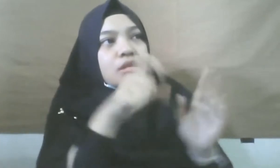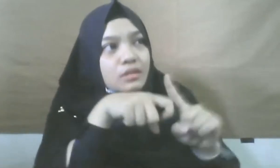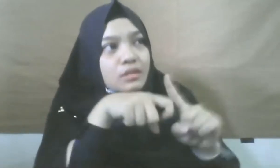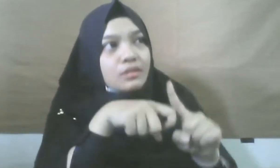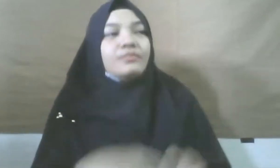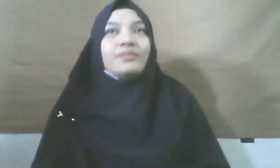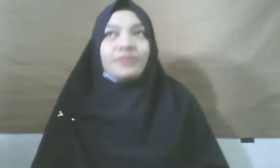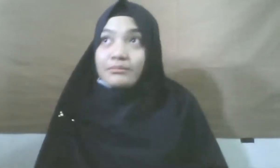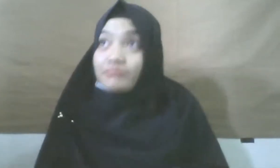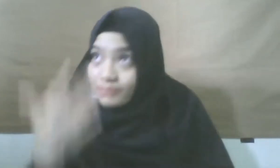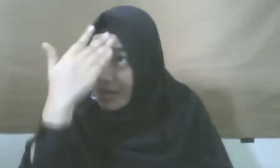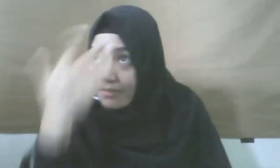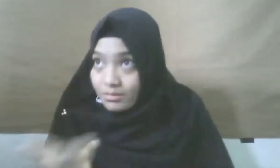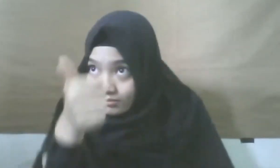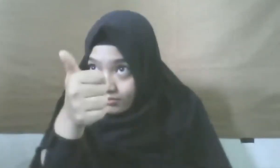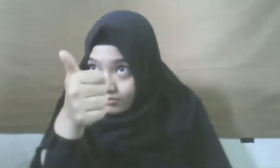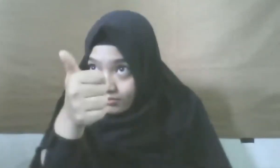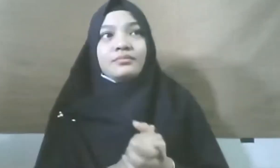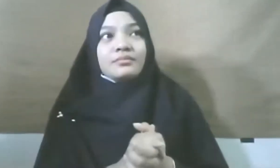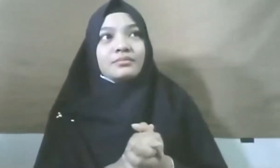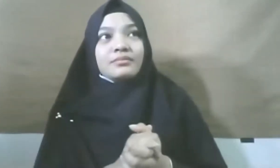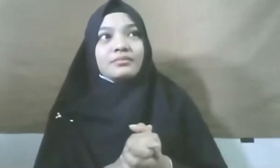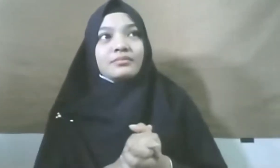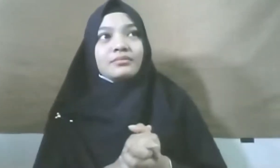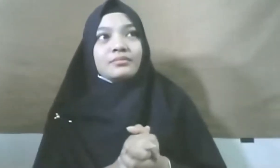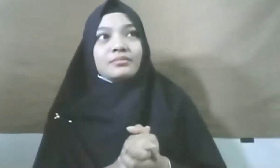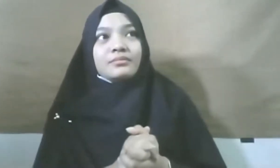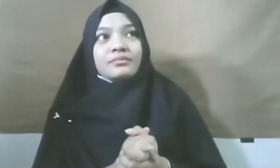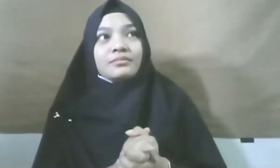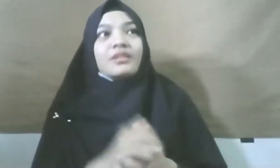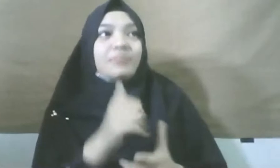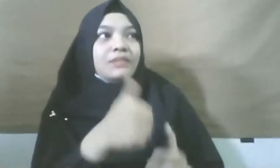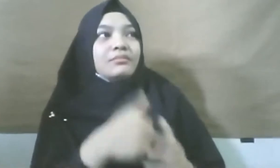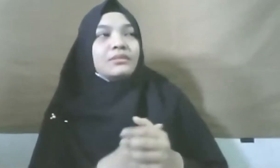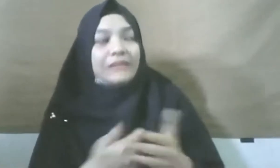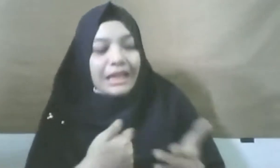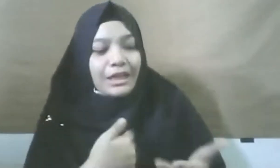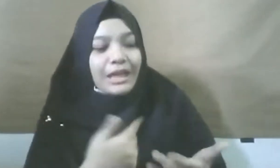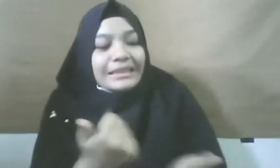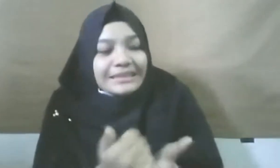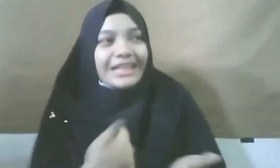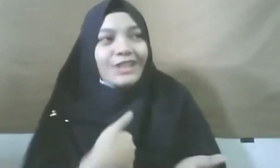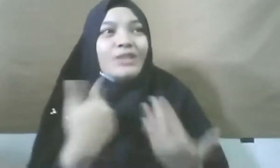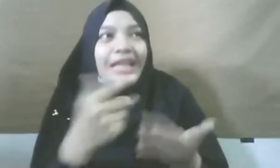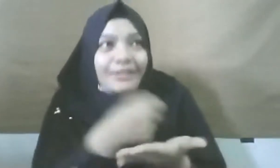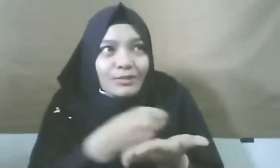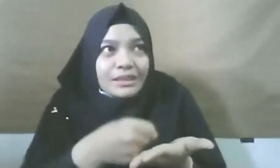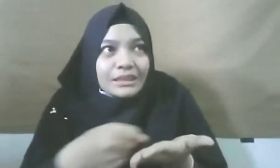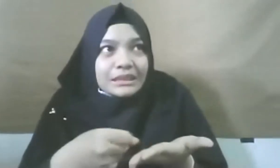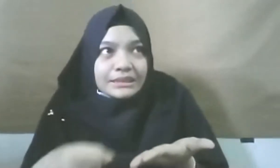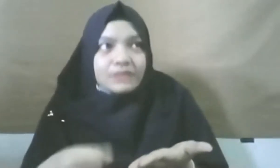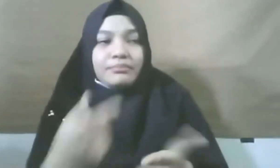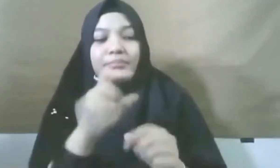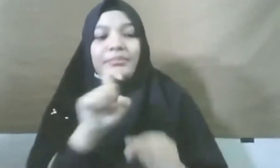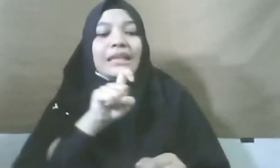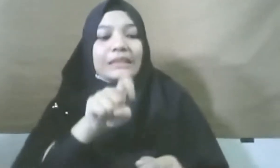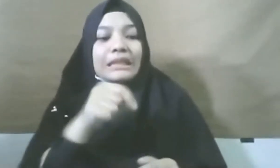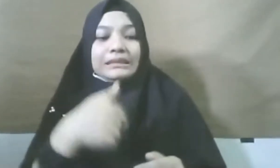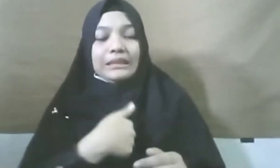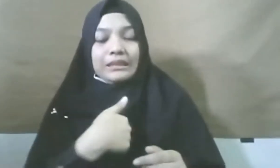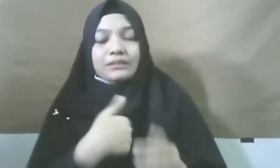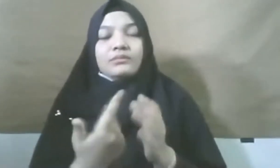Pak. Actually, I've written my question here. I have only one question to Dina and